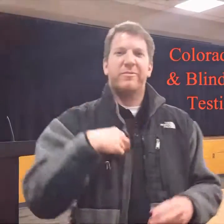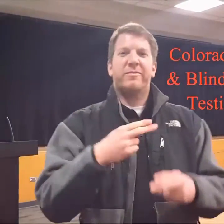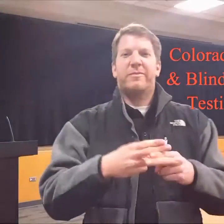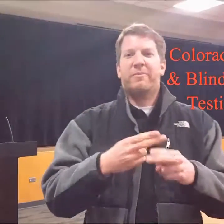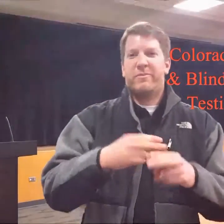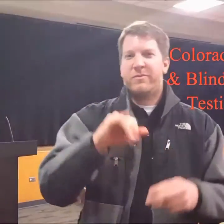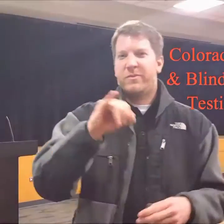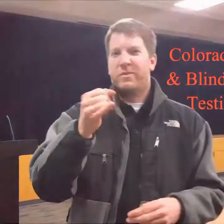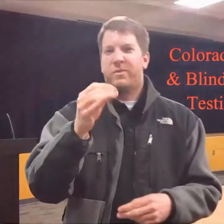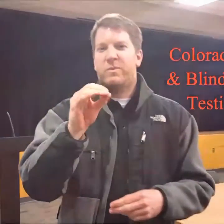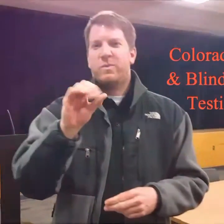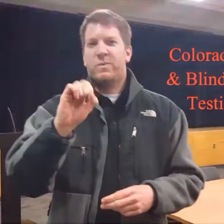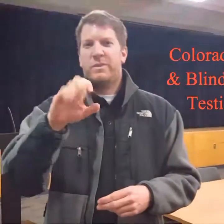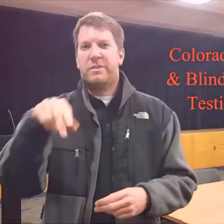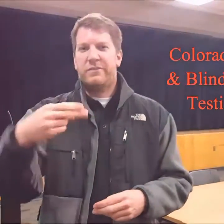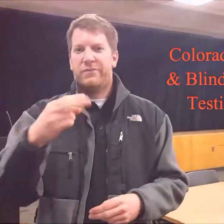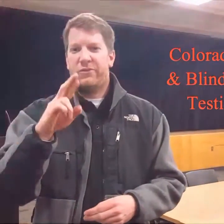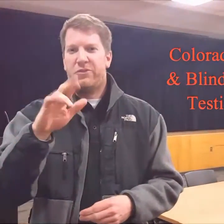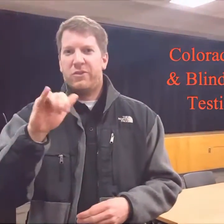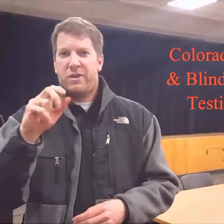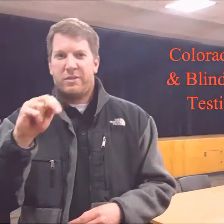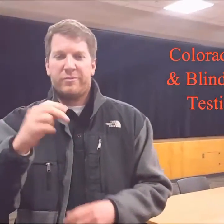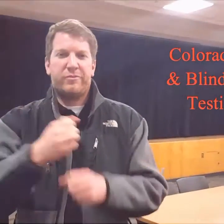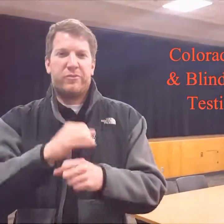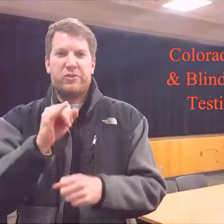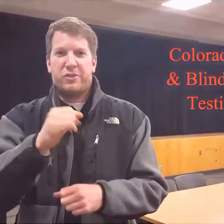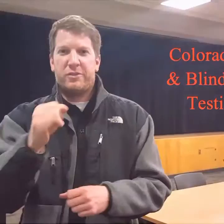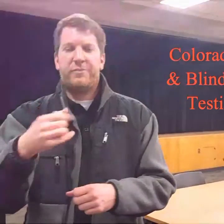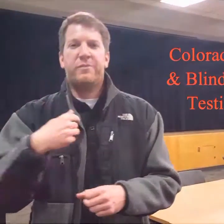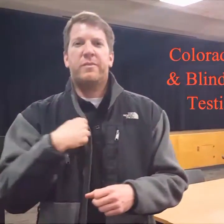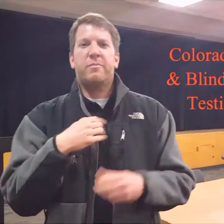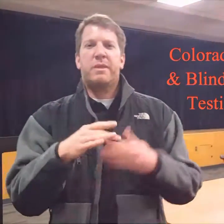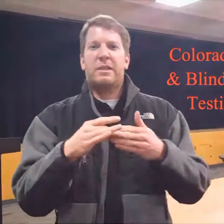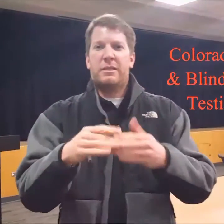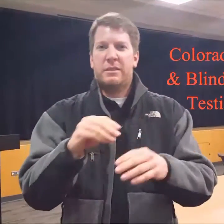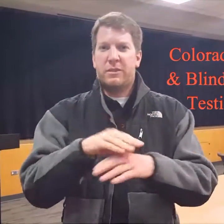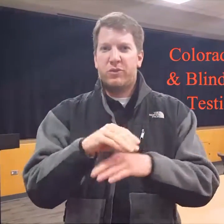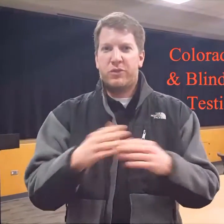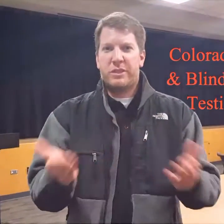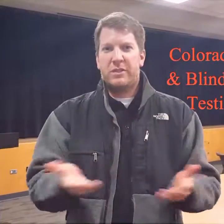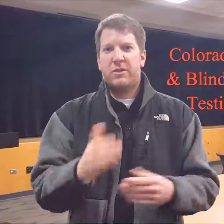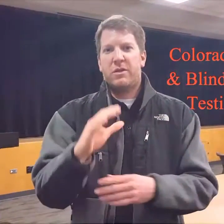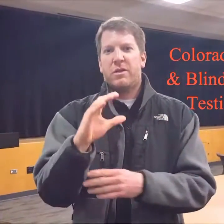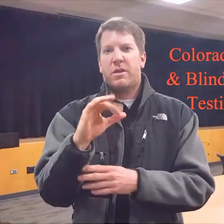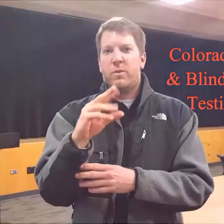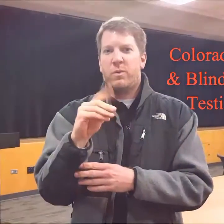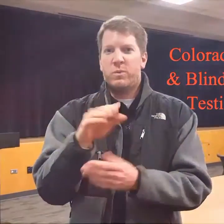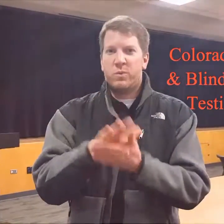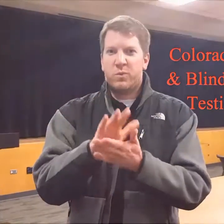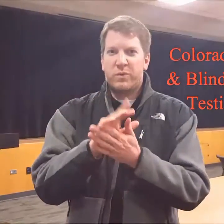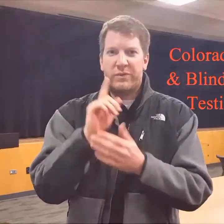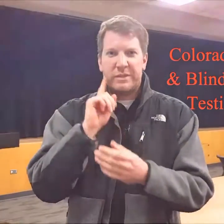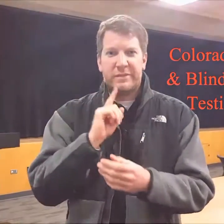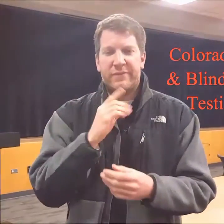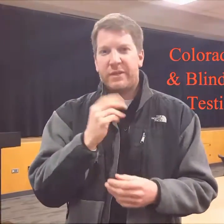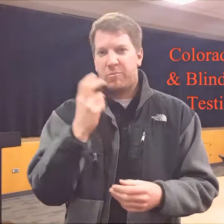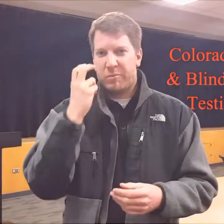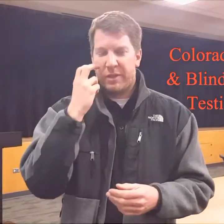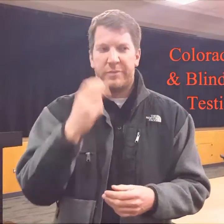Hello, my name is Joseph Ryan, JJ for short. I am the guidance counselor here at the Colorado School for the